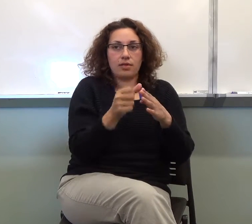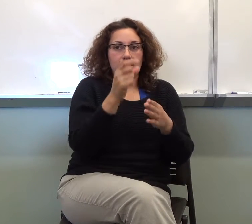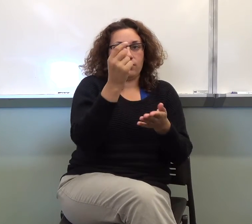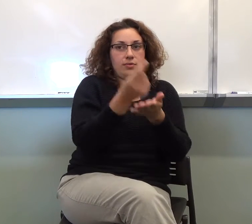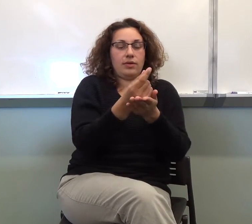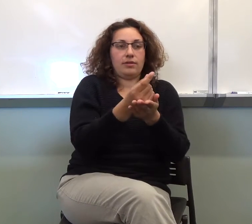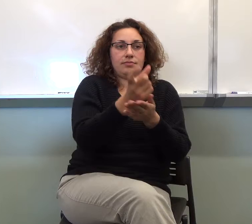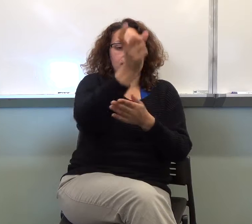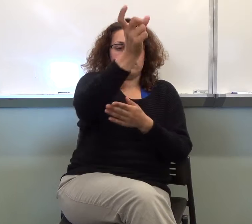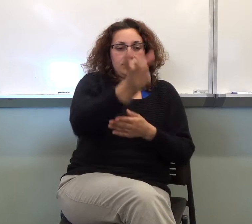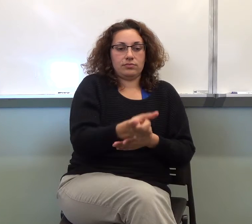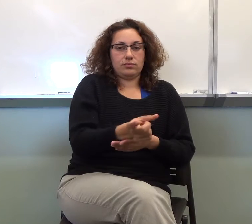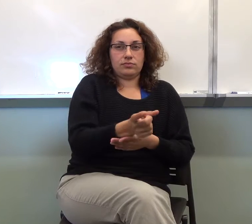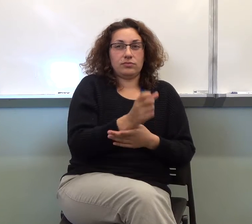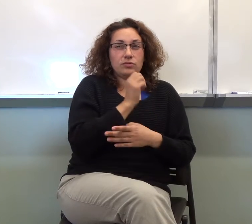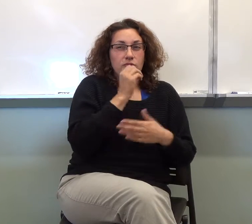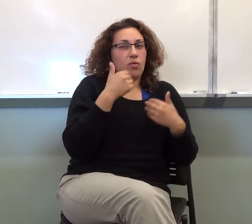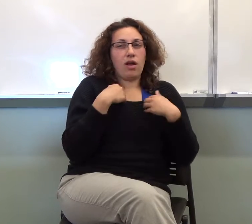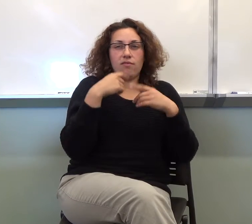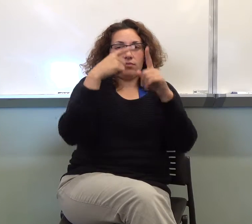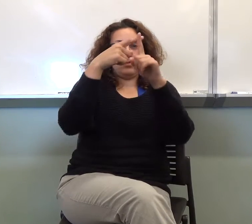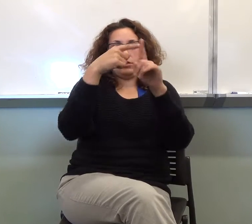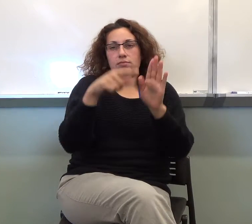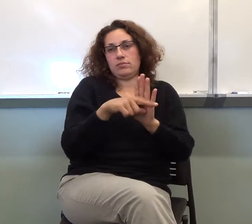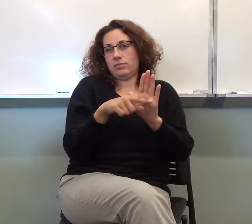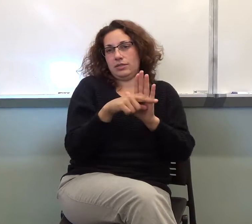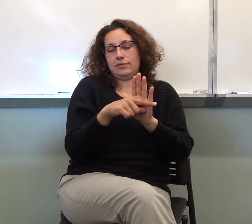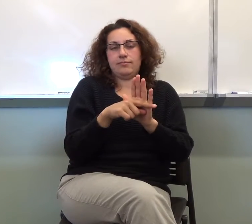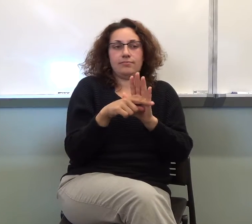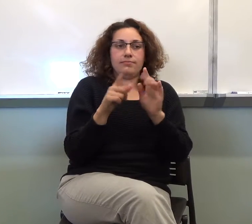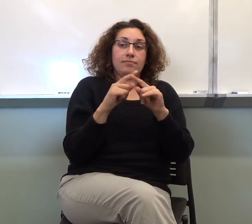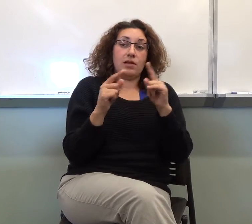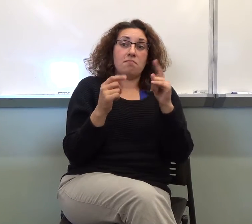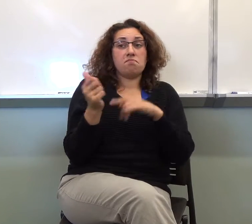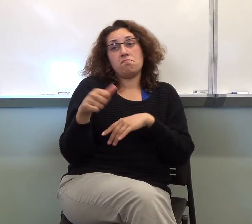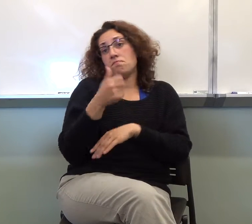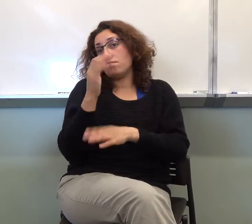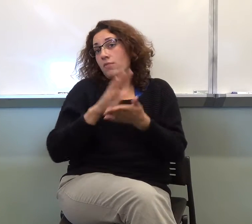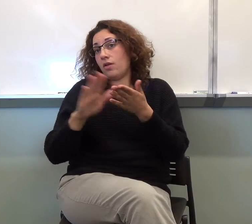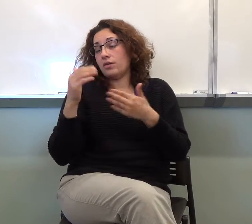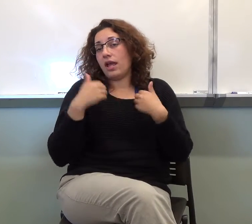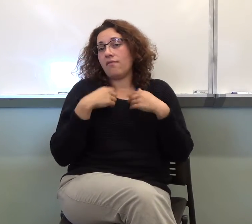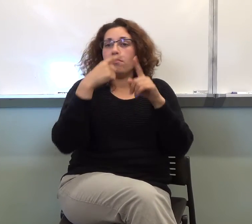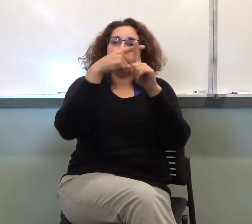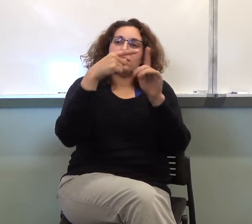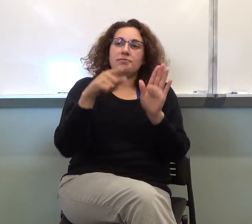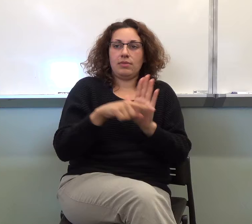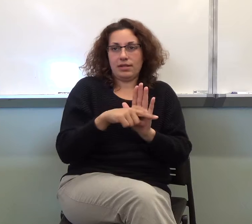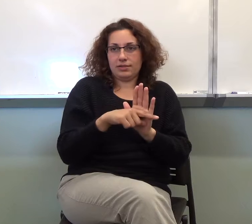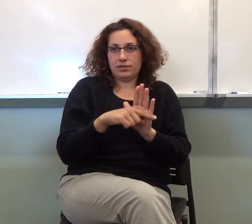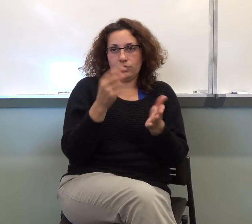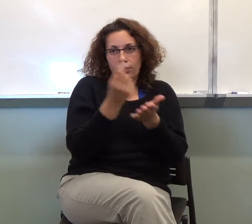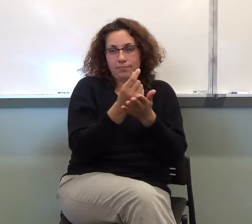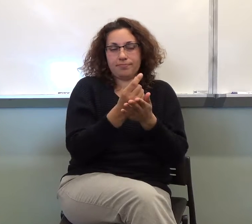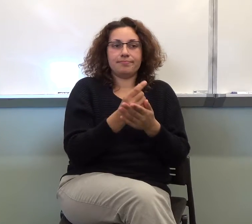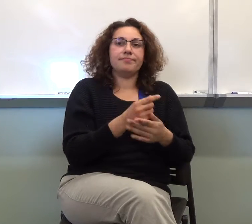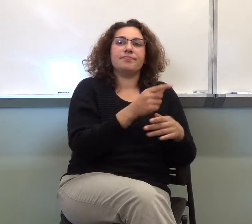which remember we don't have pluses and minuses, but some places do. Credit hours. This is the weighting that the